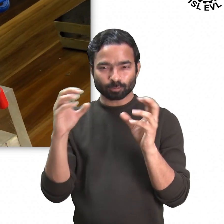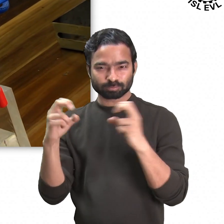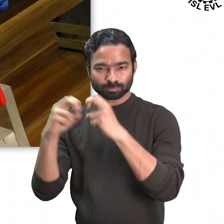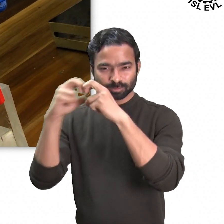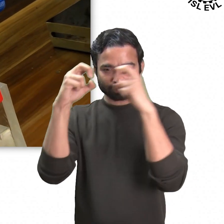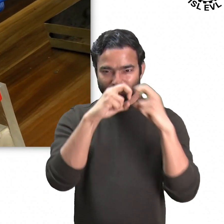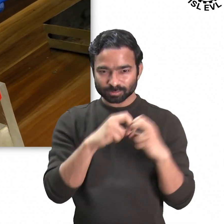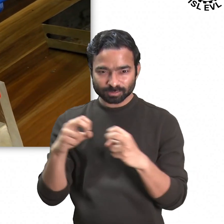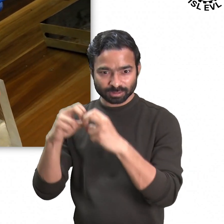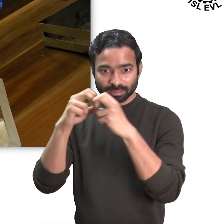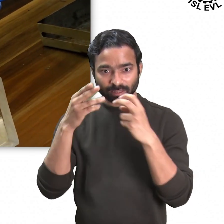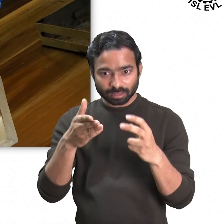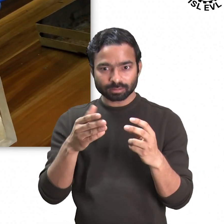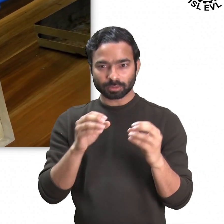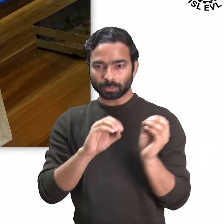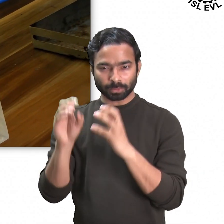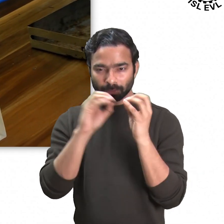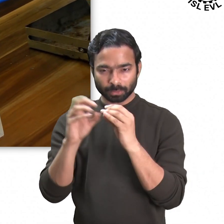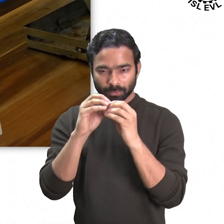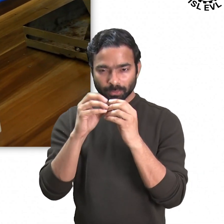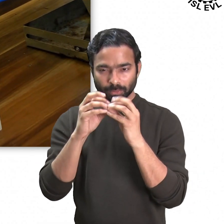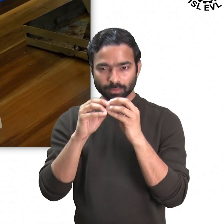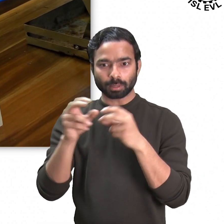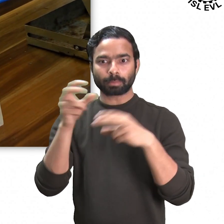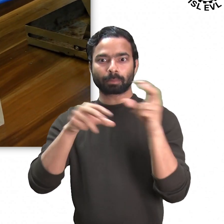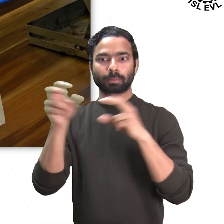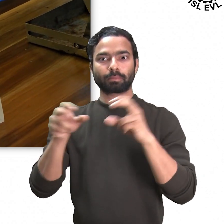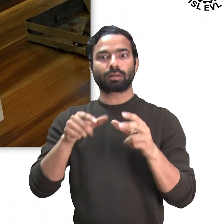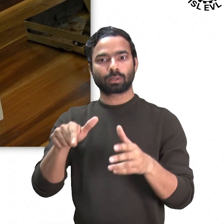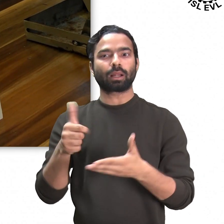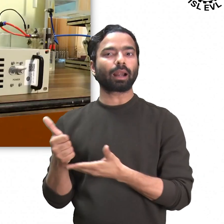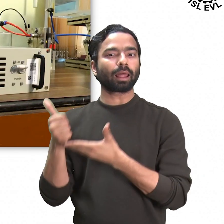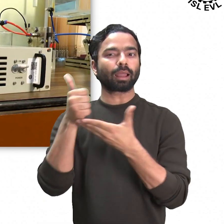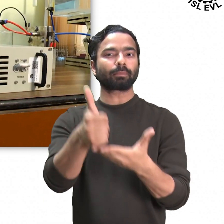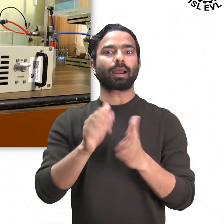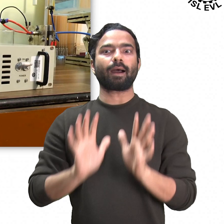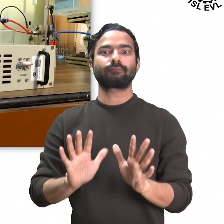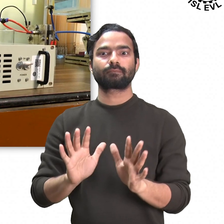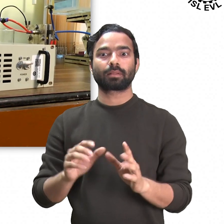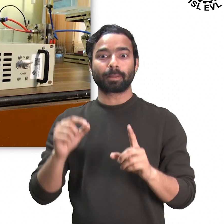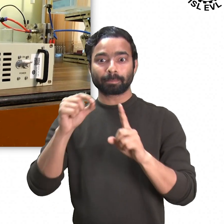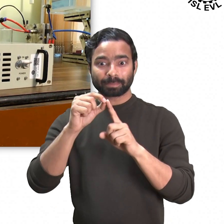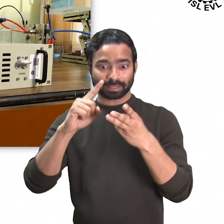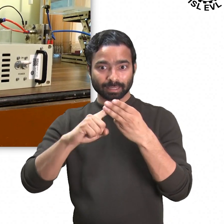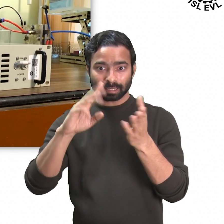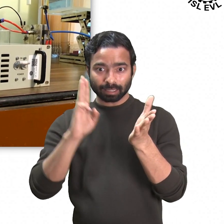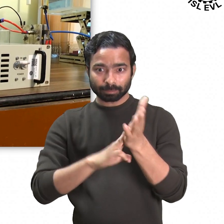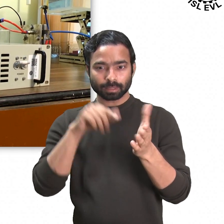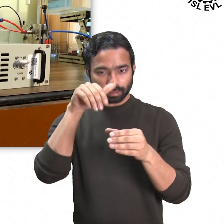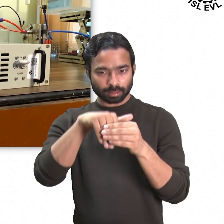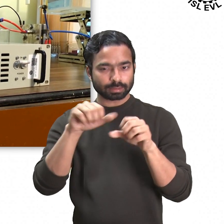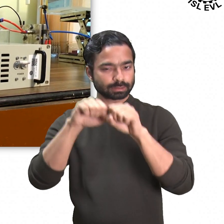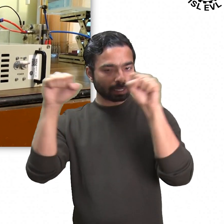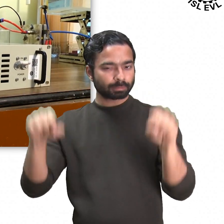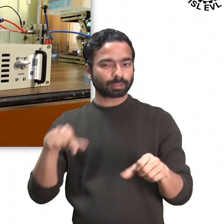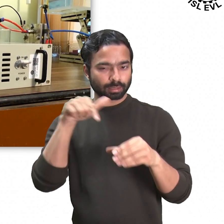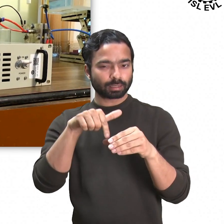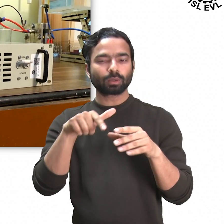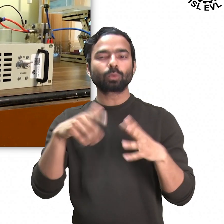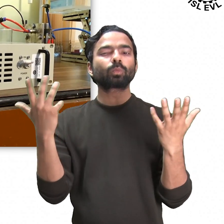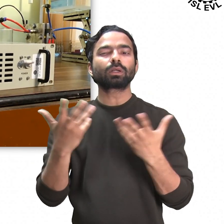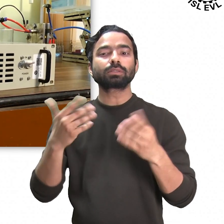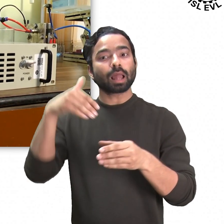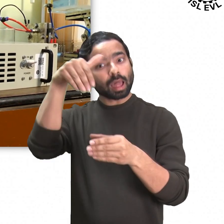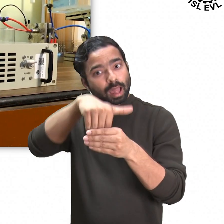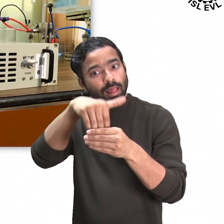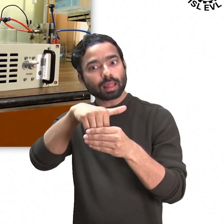proton exchange membrane based water electrolyzer. At first, we see here a single cell PEM